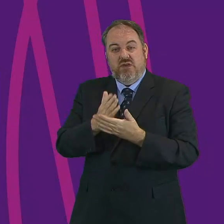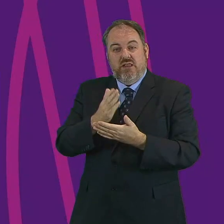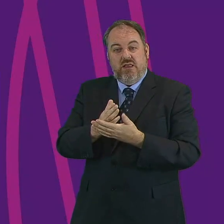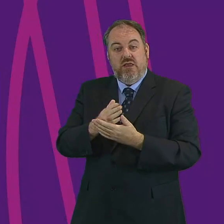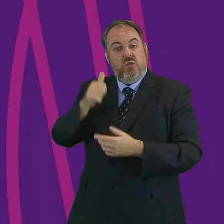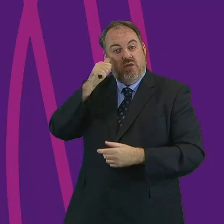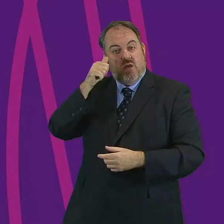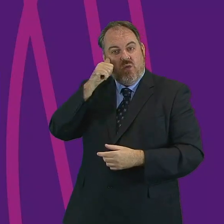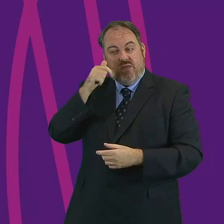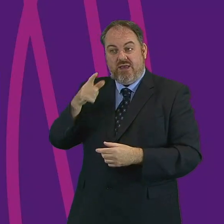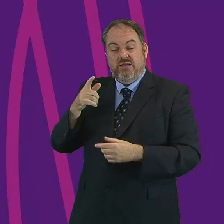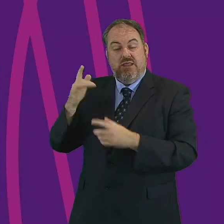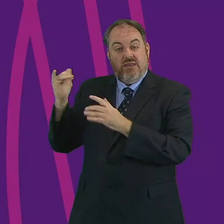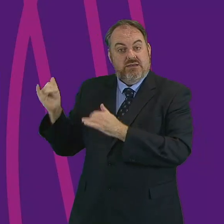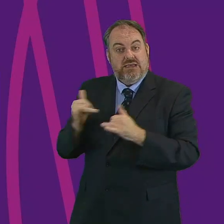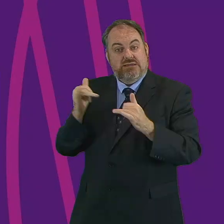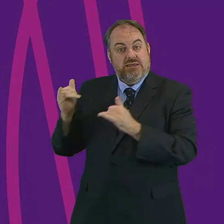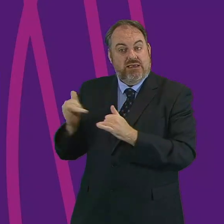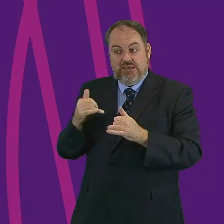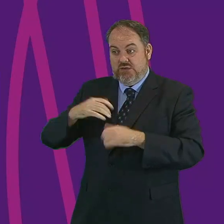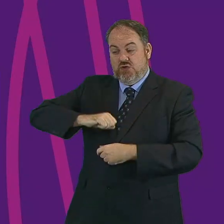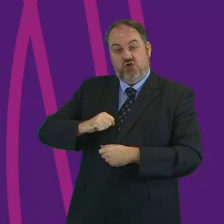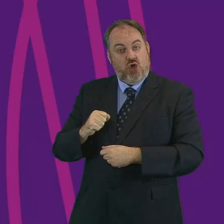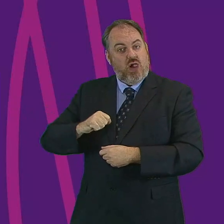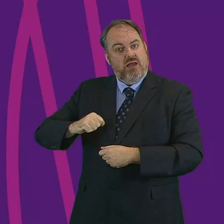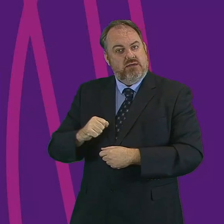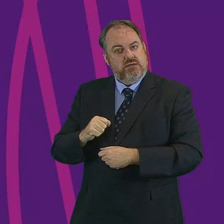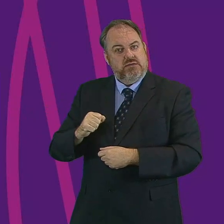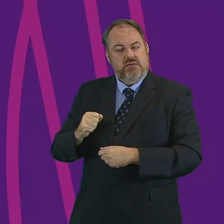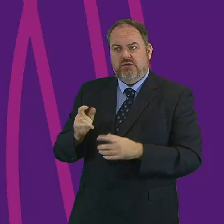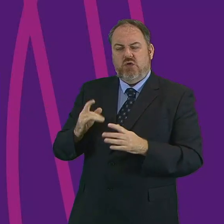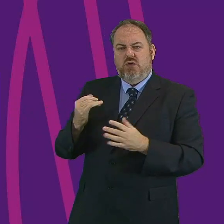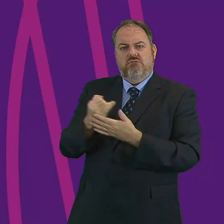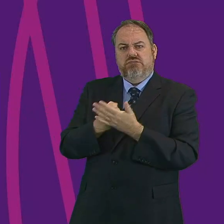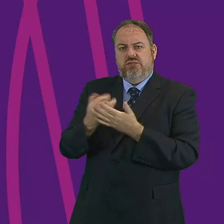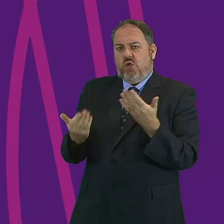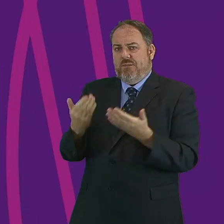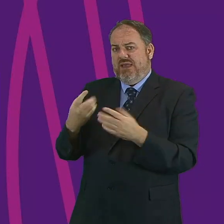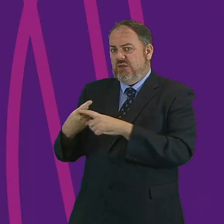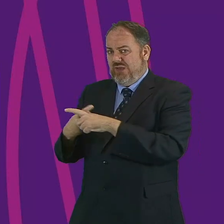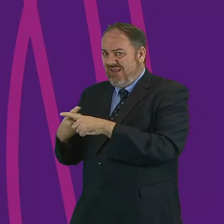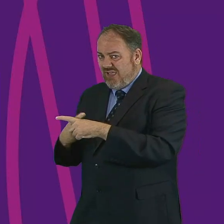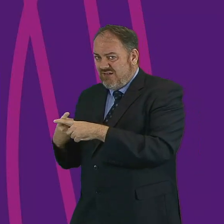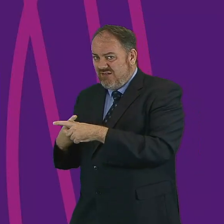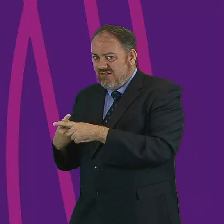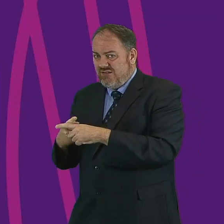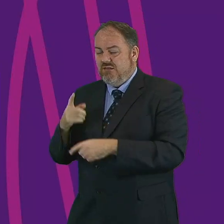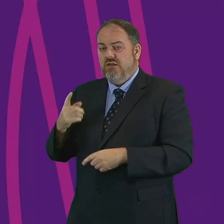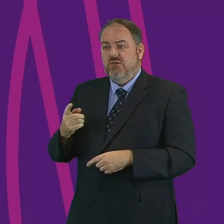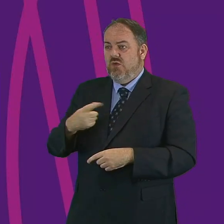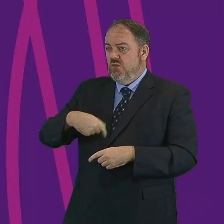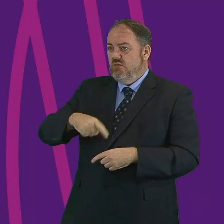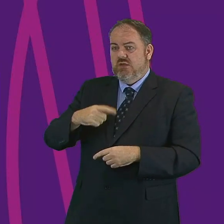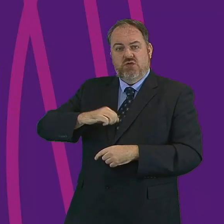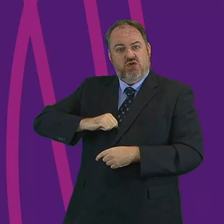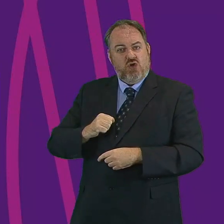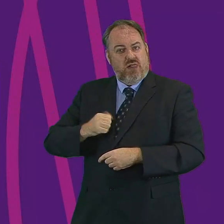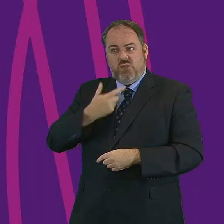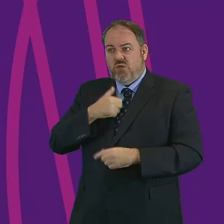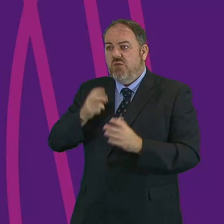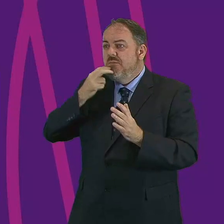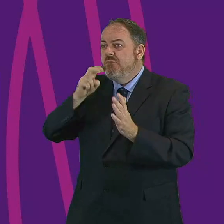all index cases, so people who test positive and their contacts have been traced, which is a very good record and one we want